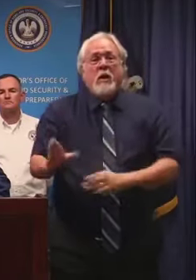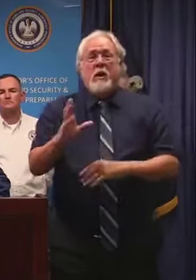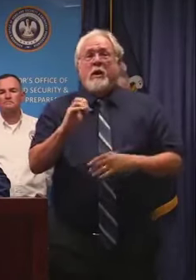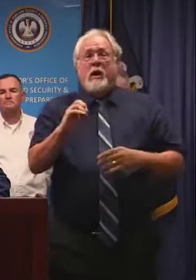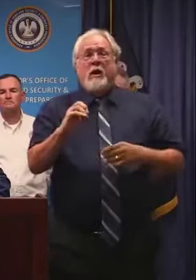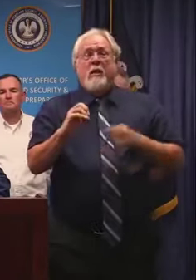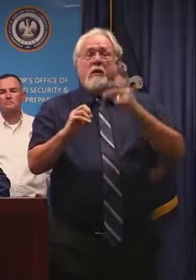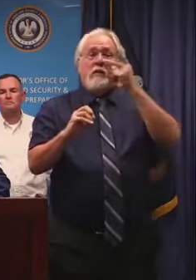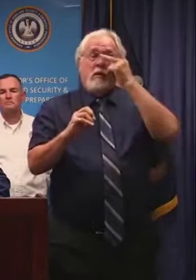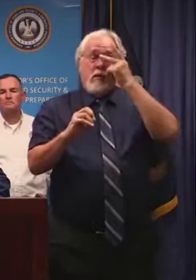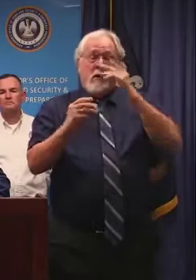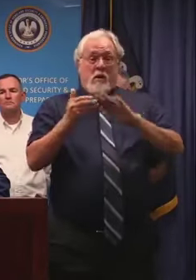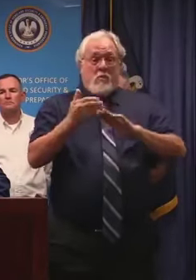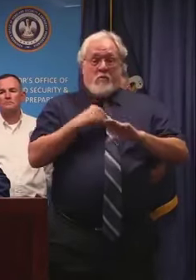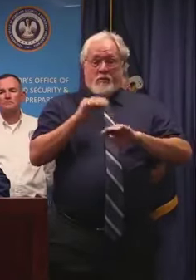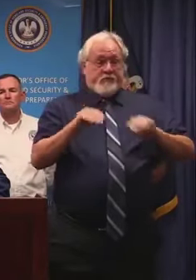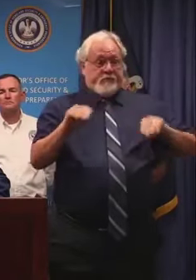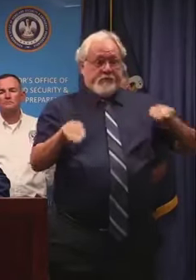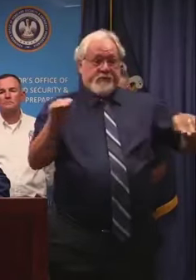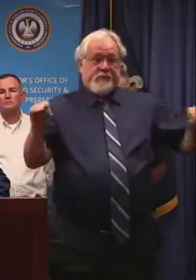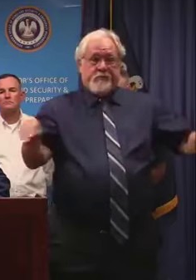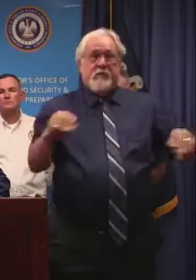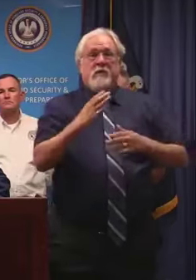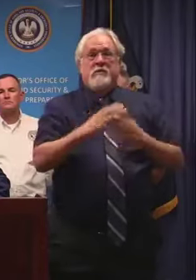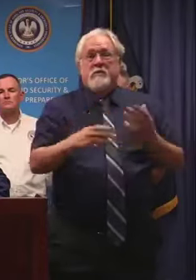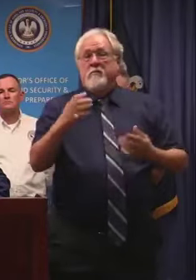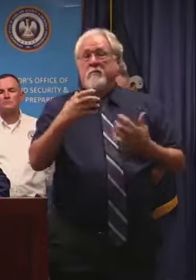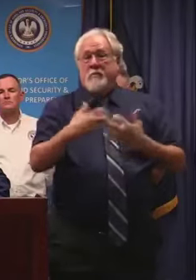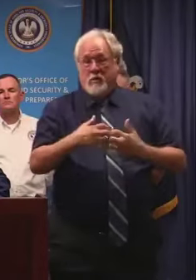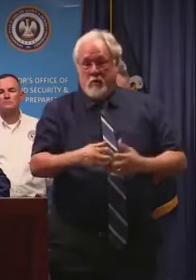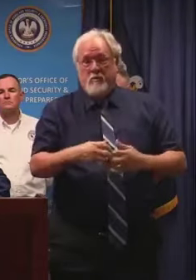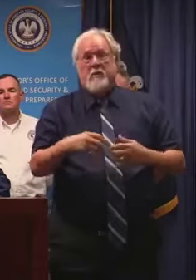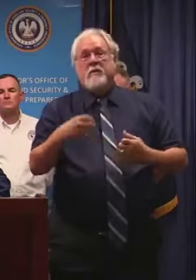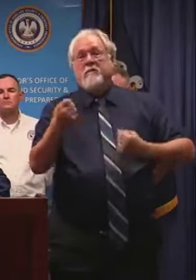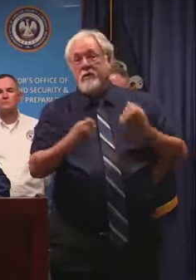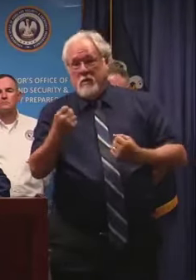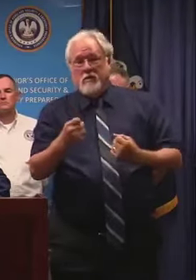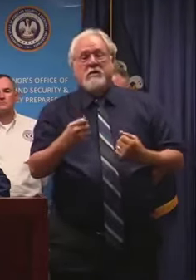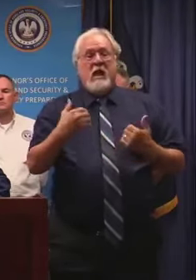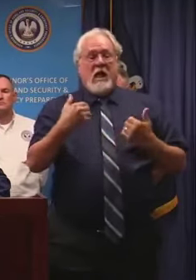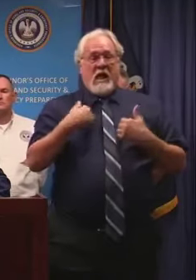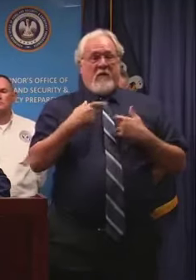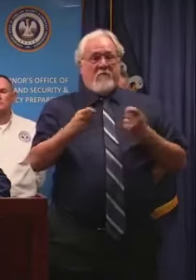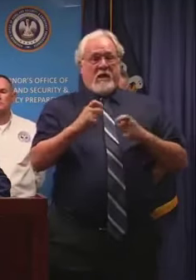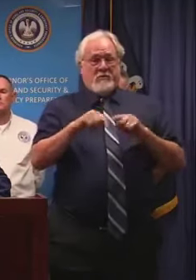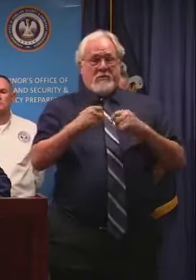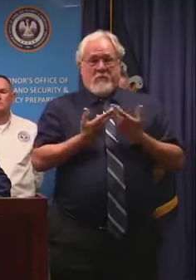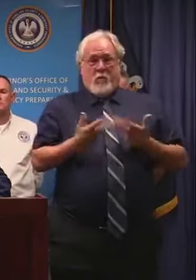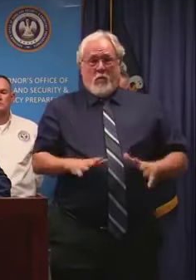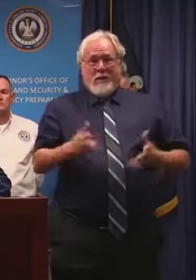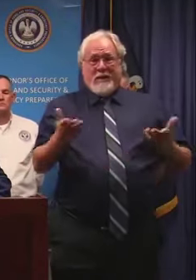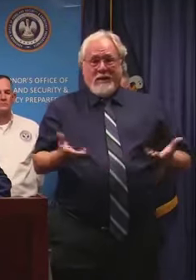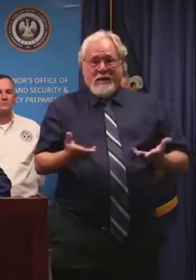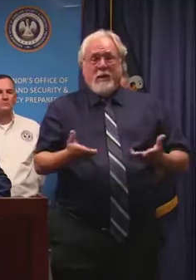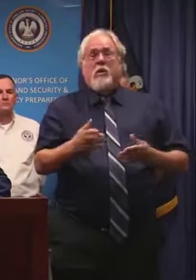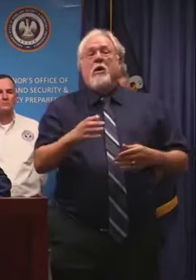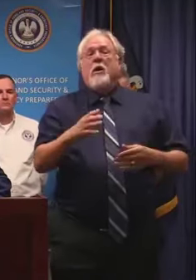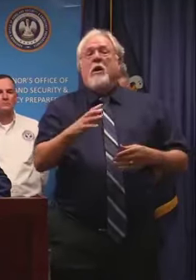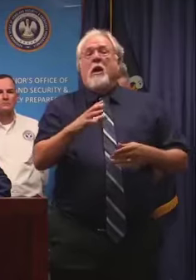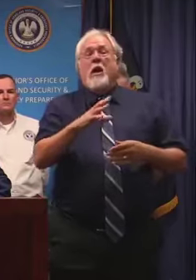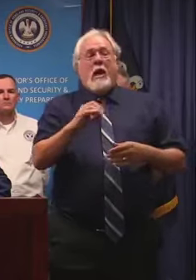as pre-positioning some assets. We have an incident management team already here embedded in the state EOC and ready to